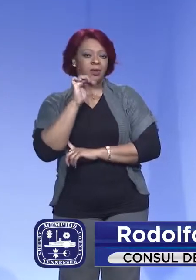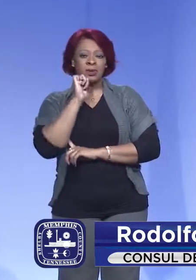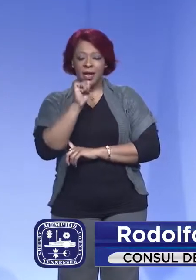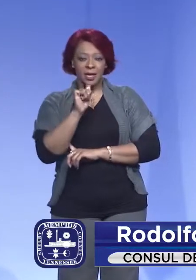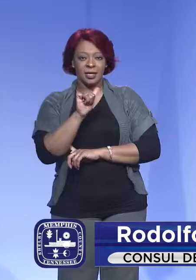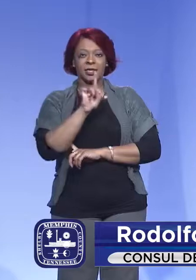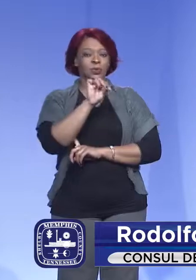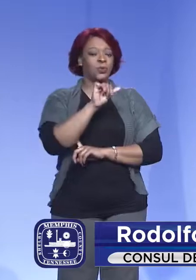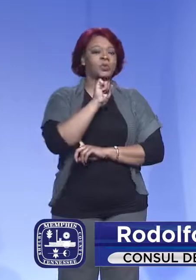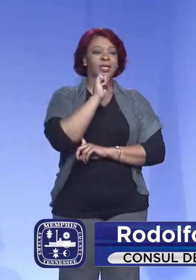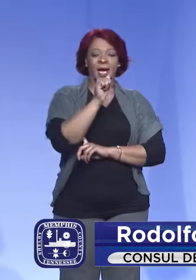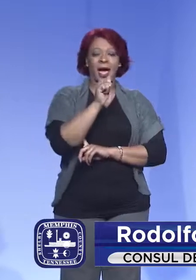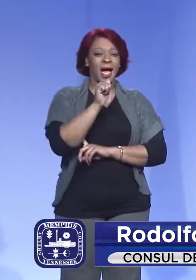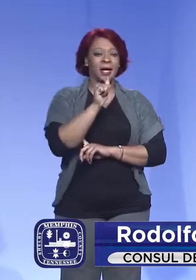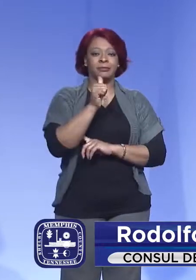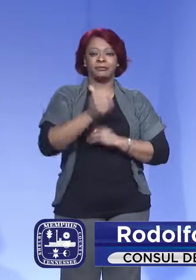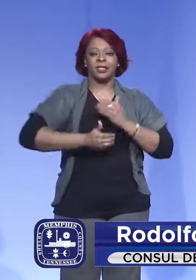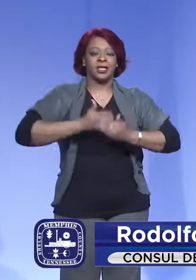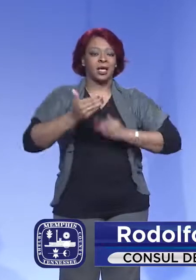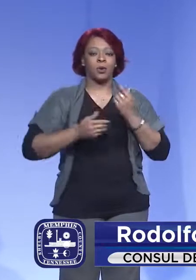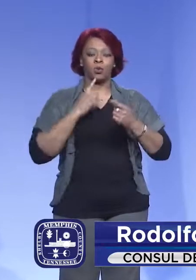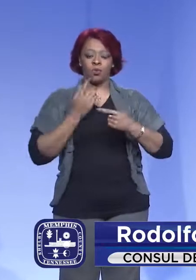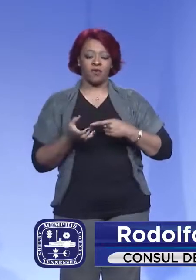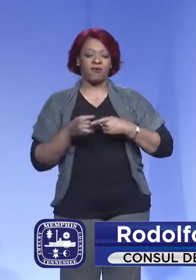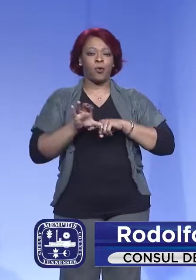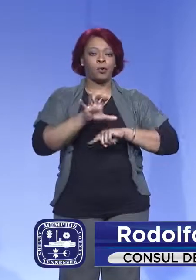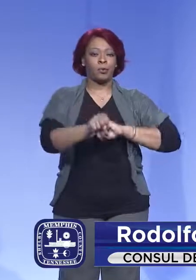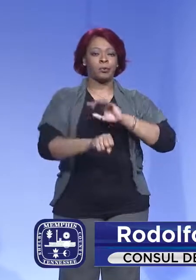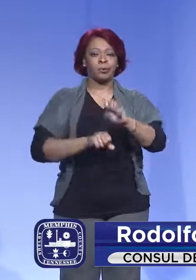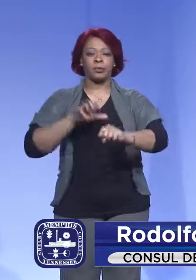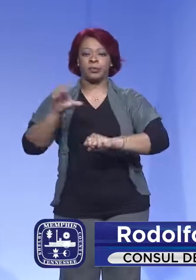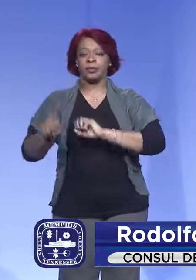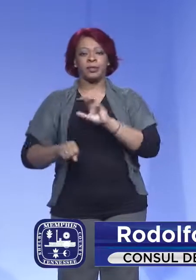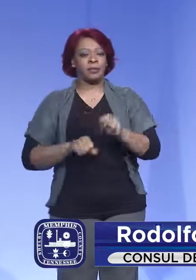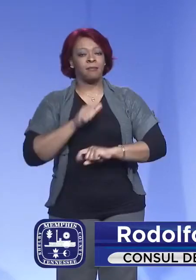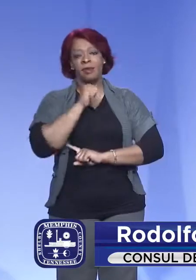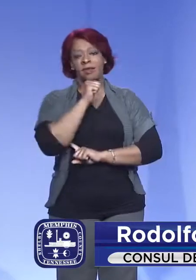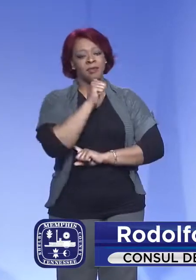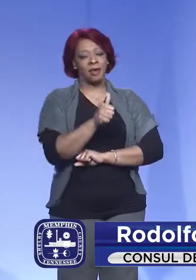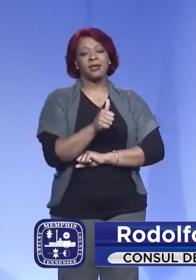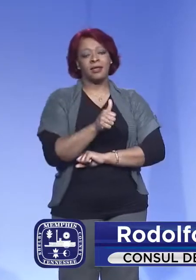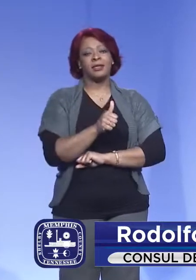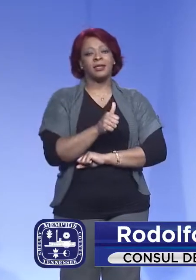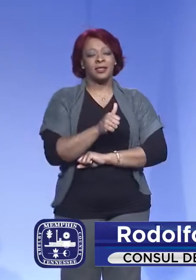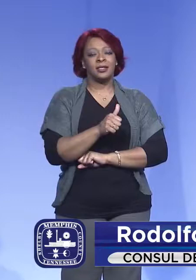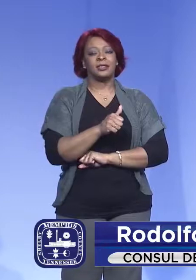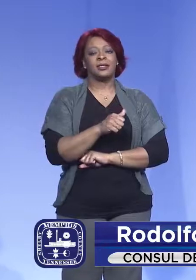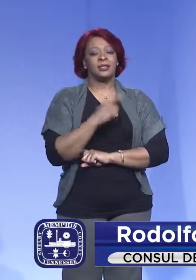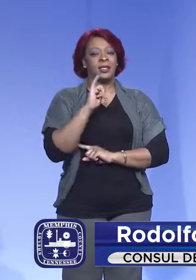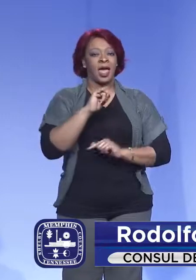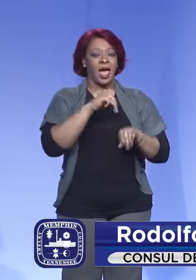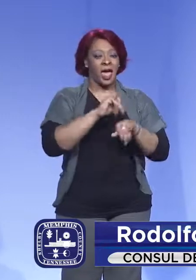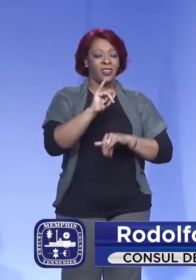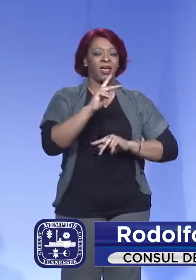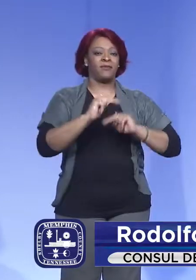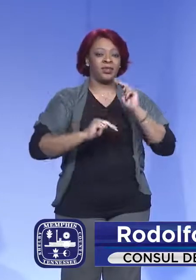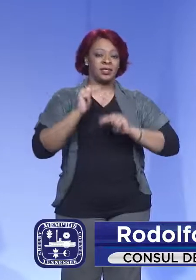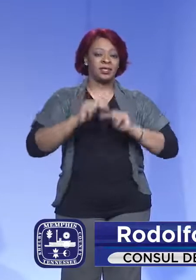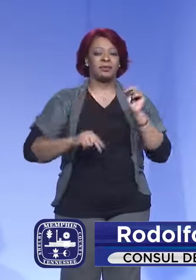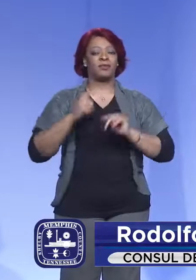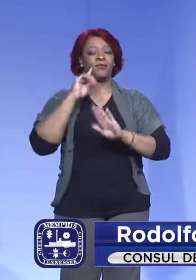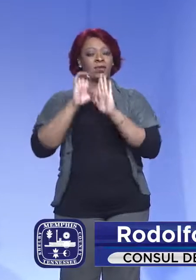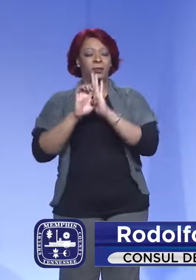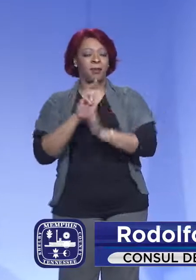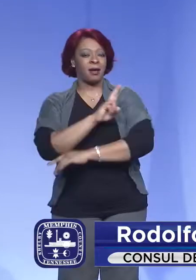will not carry out enforcement operations at or near healthcare facilities such as